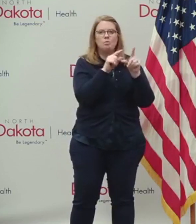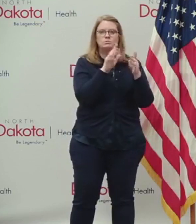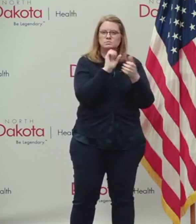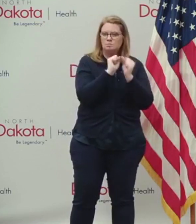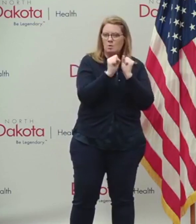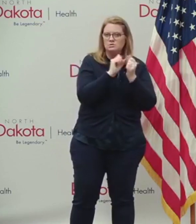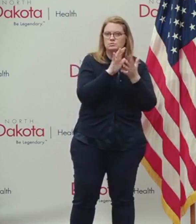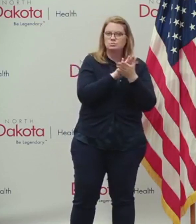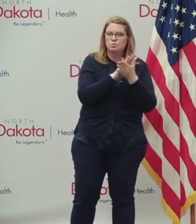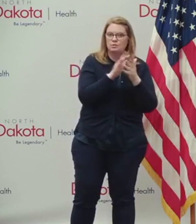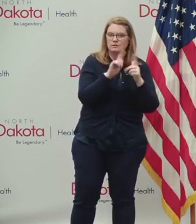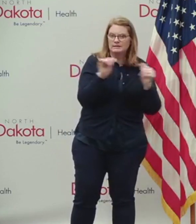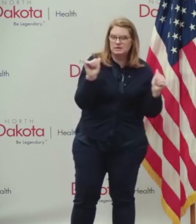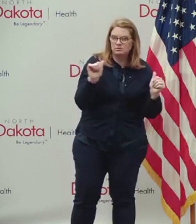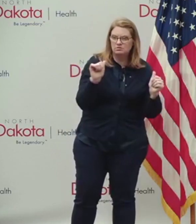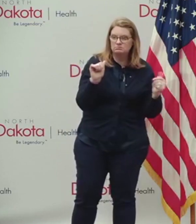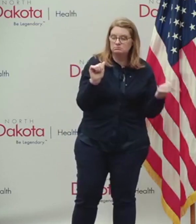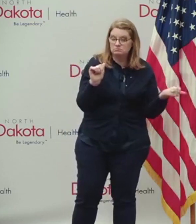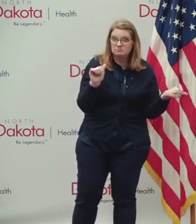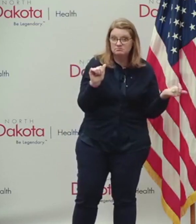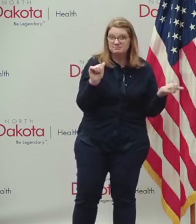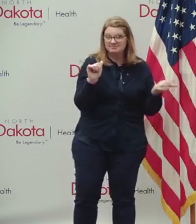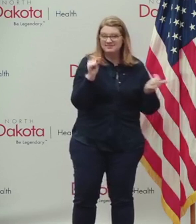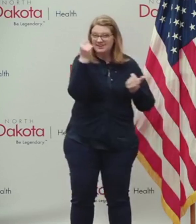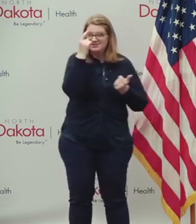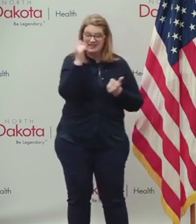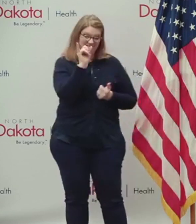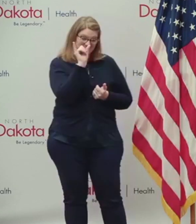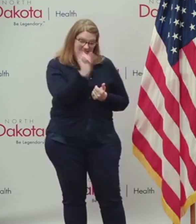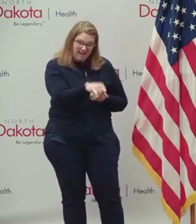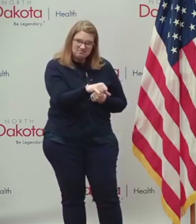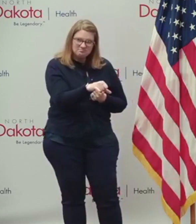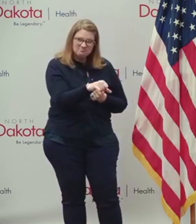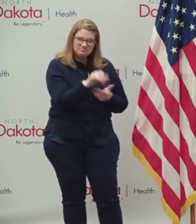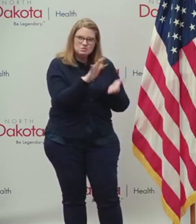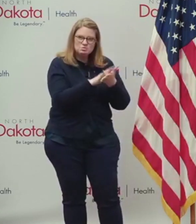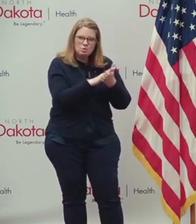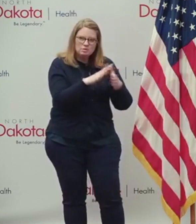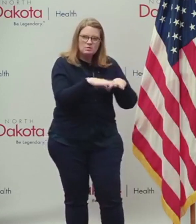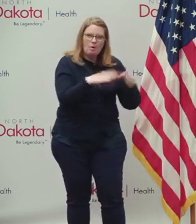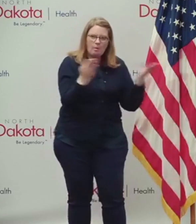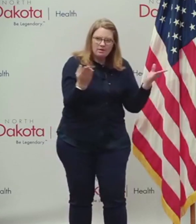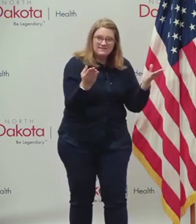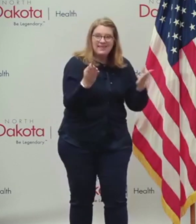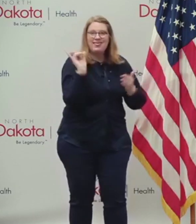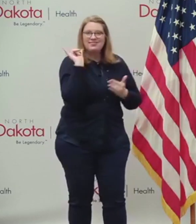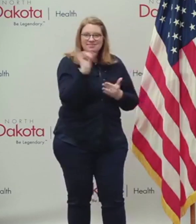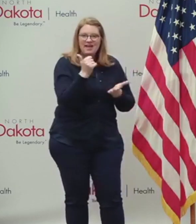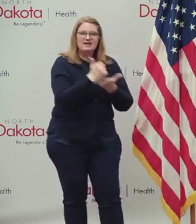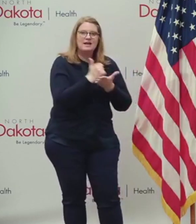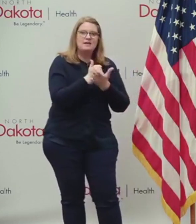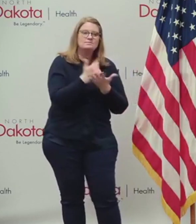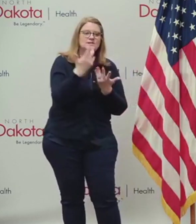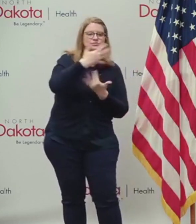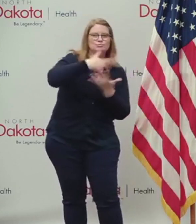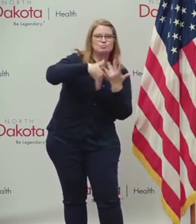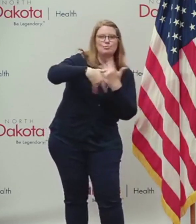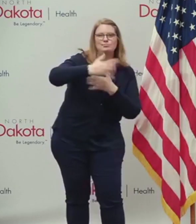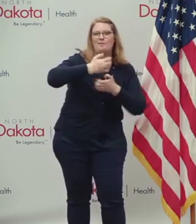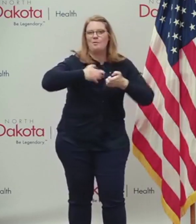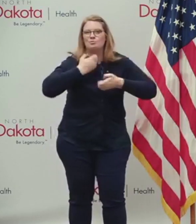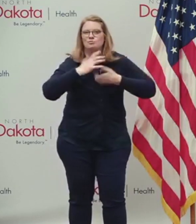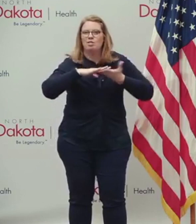etc. This is helping keep our schools open and our students in school, helps them with all their social and emotional learning. And